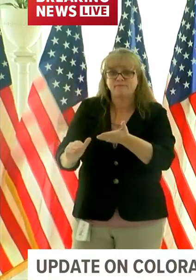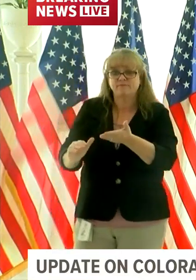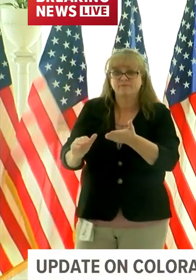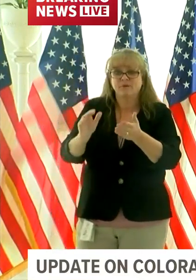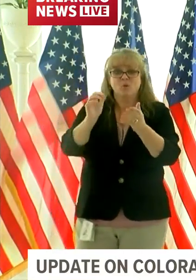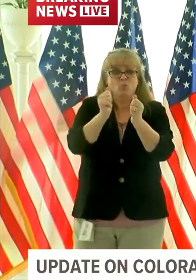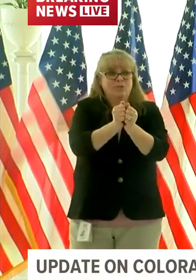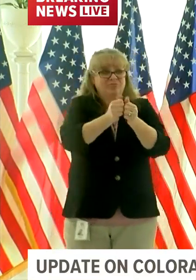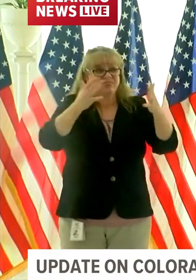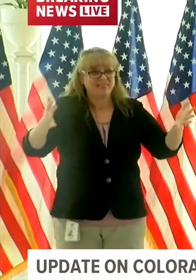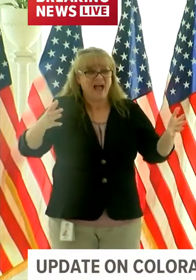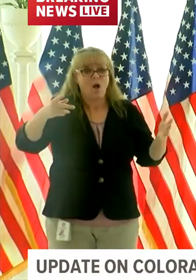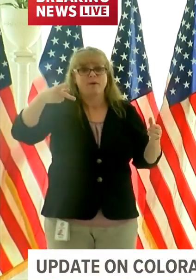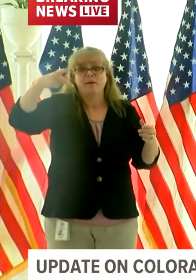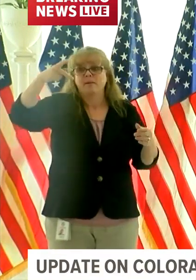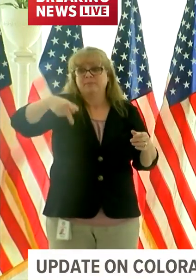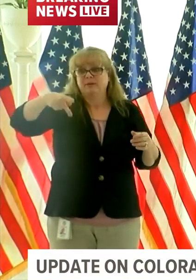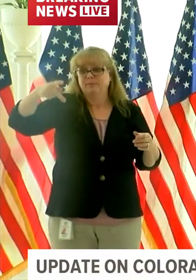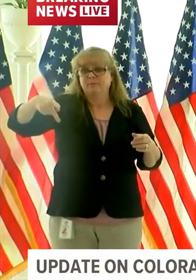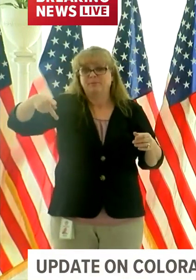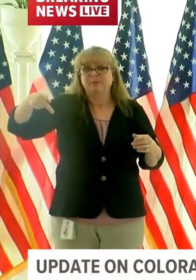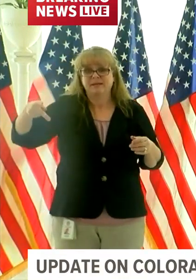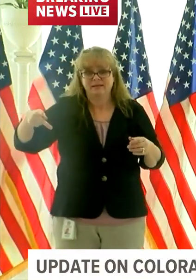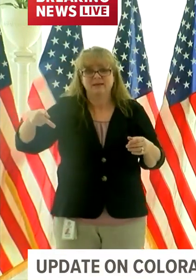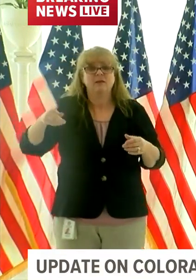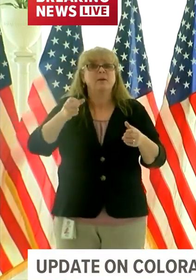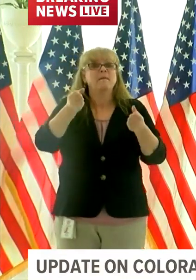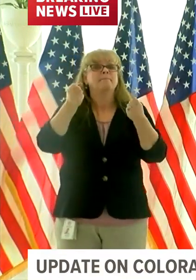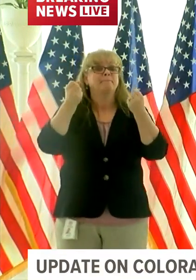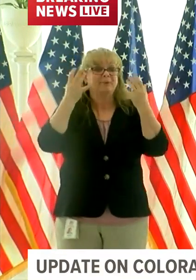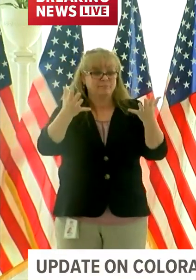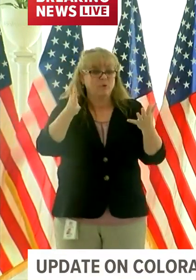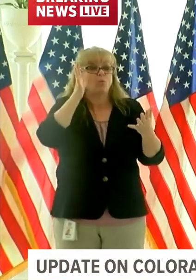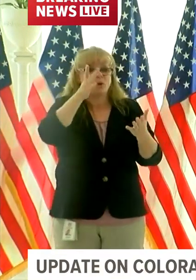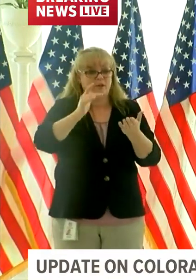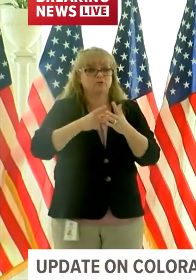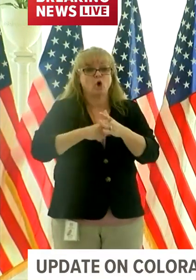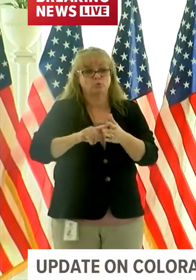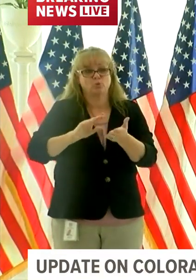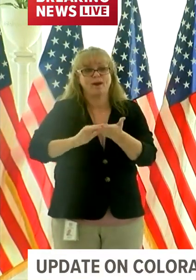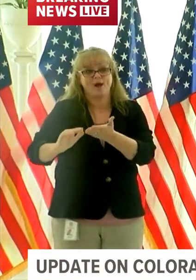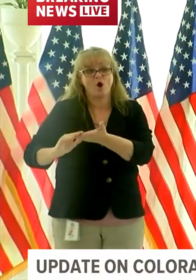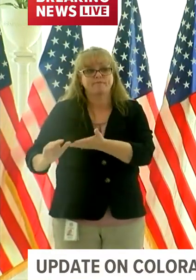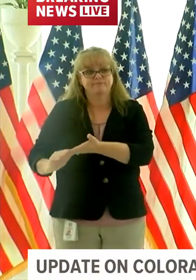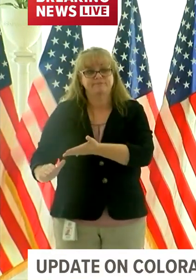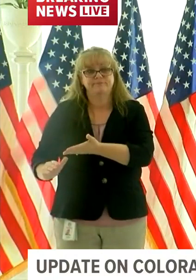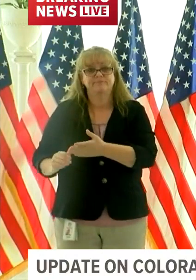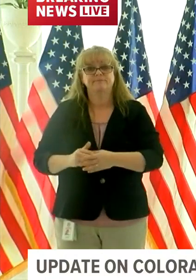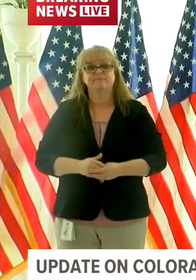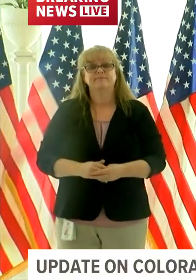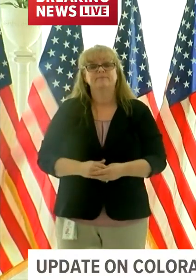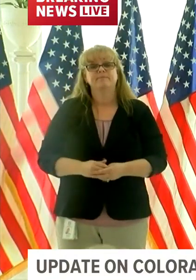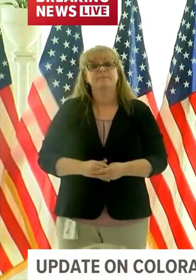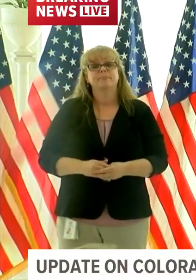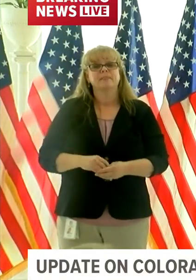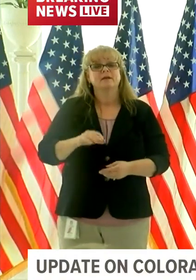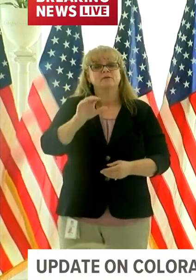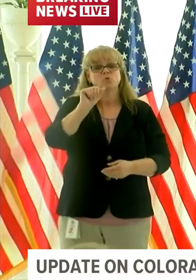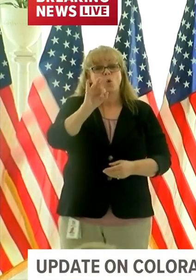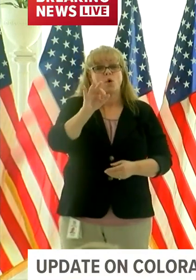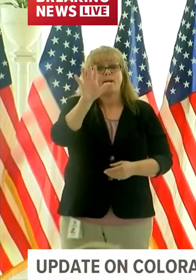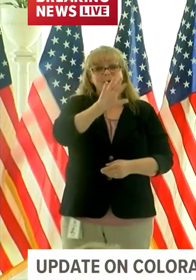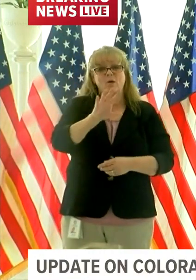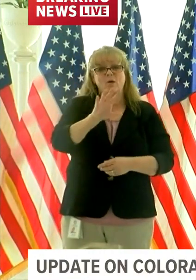Secretary Mnuchin, along with the governors who spoke on the call, I think it was 6 or 7 governors, and I shared some of our concerns, addressed